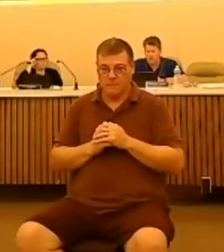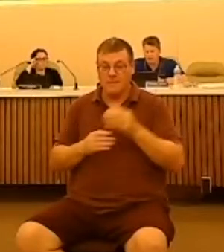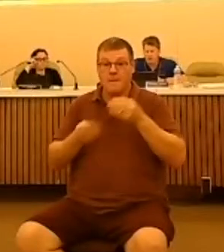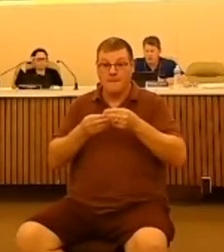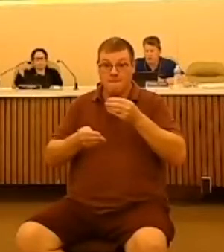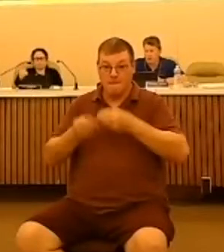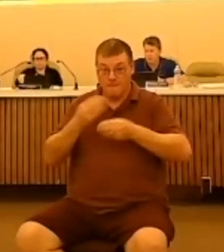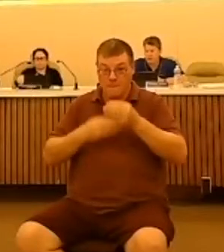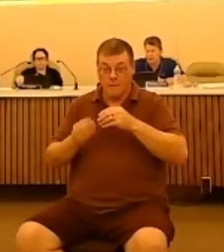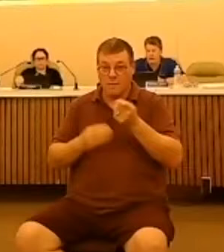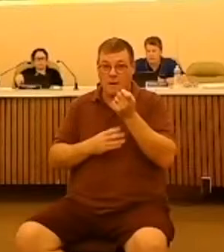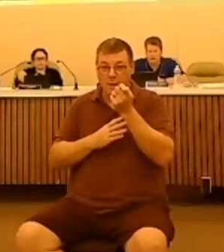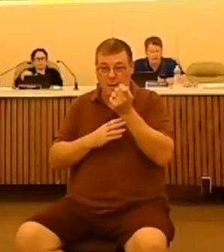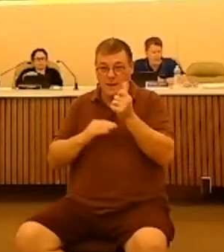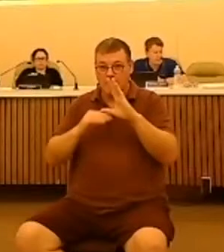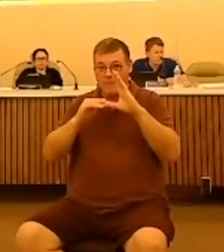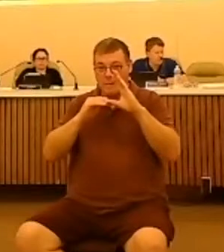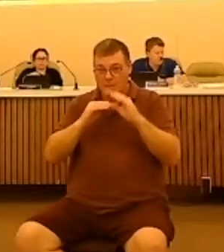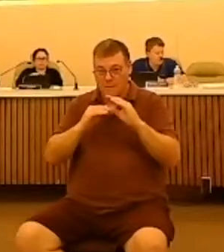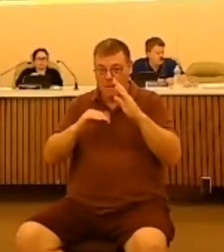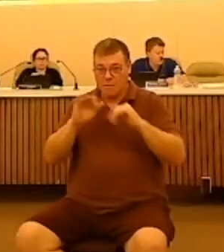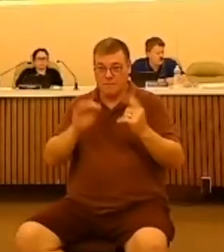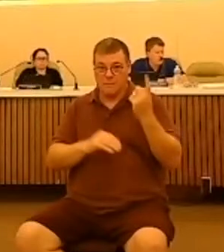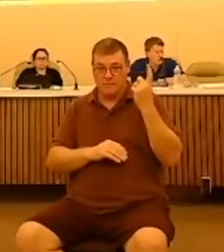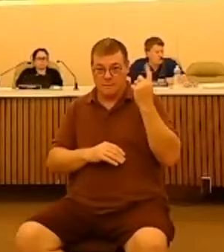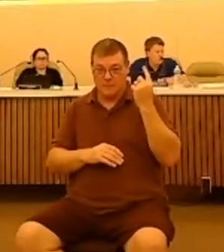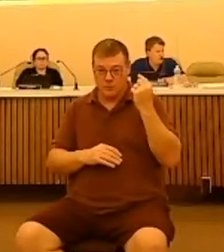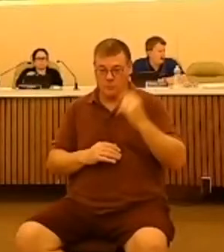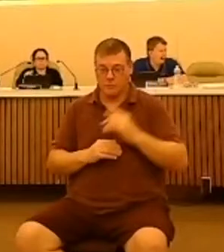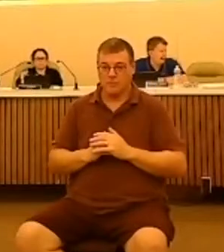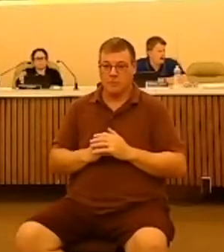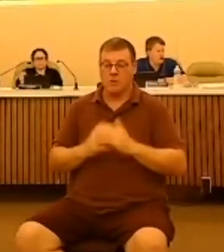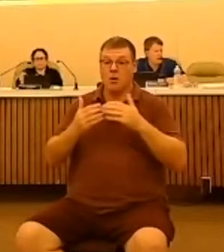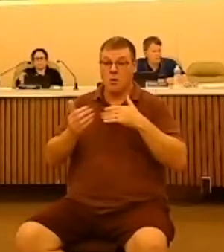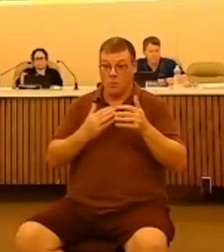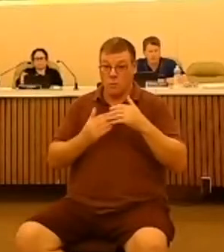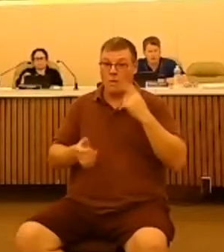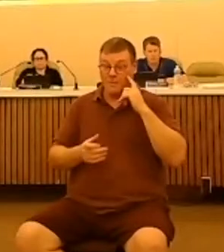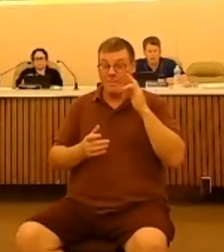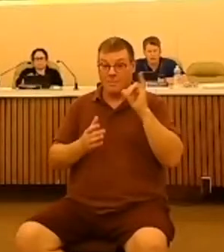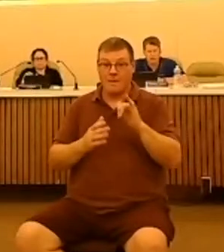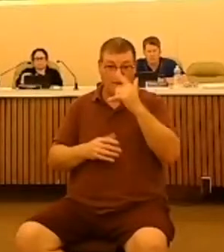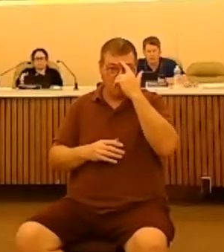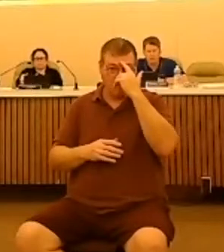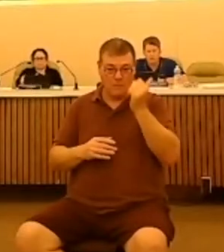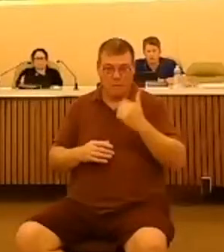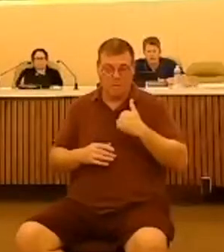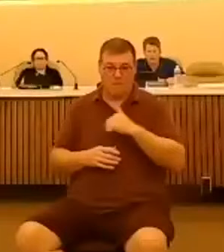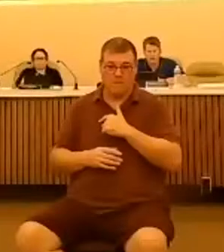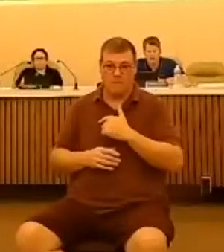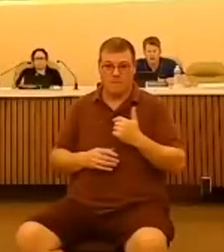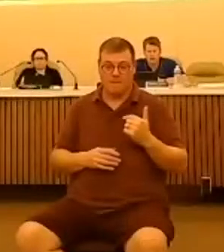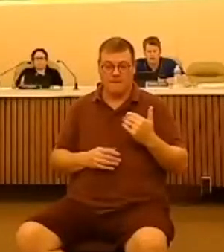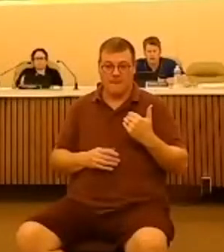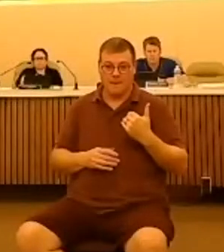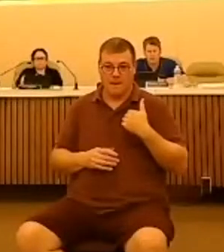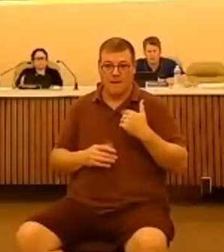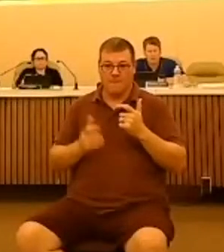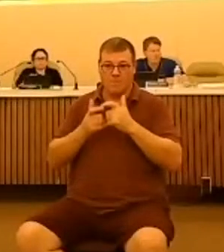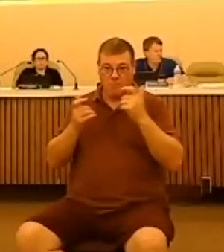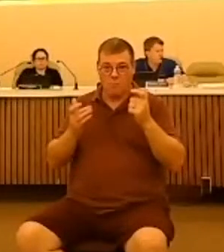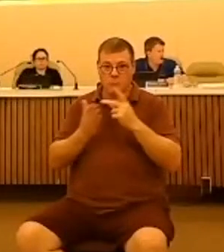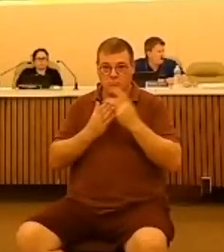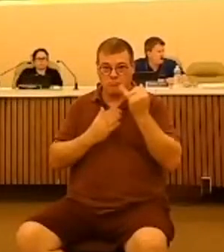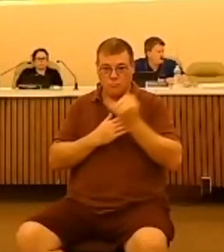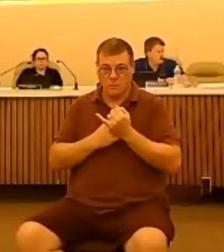budget's actually a little bit less than last year's. Although I think that's largely because we had a couple large